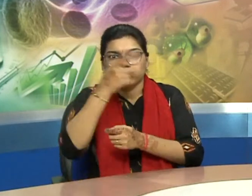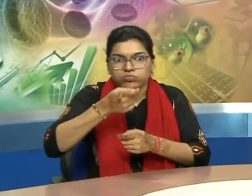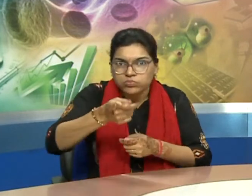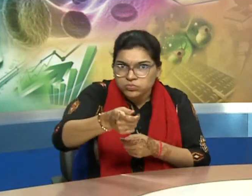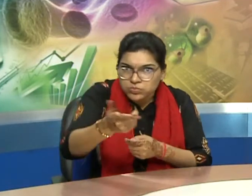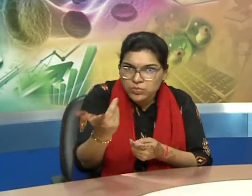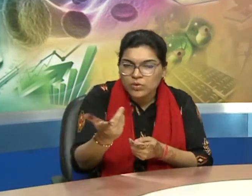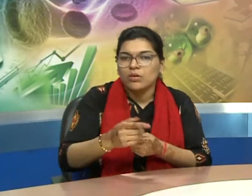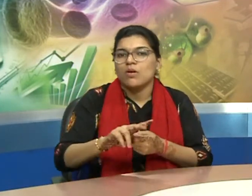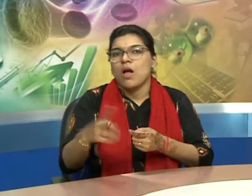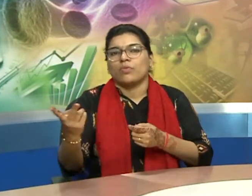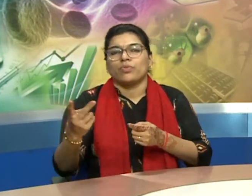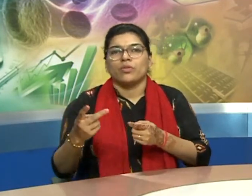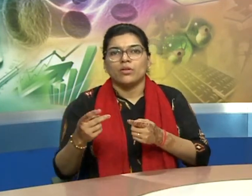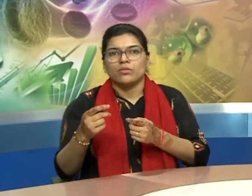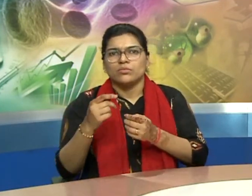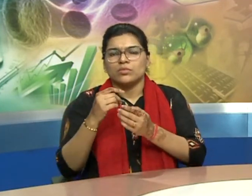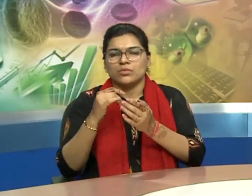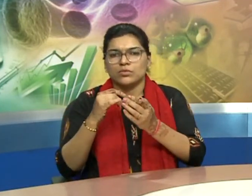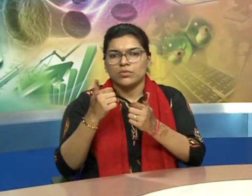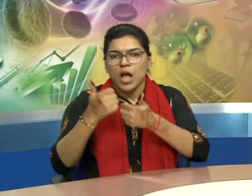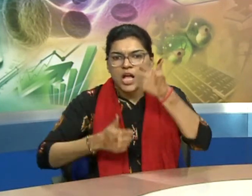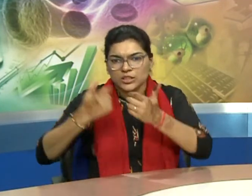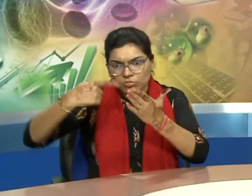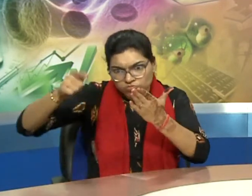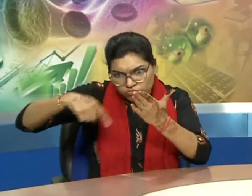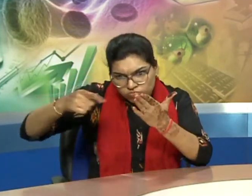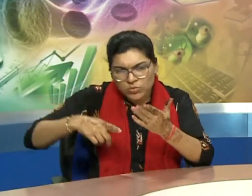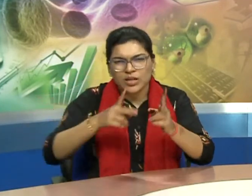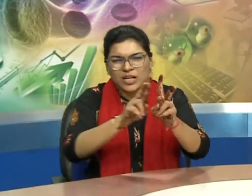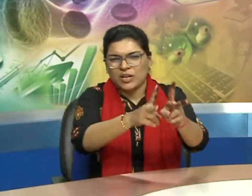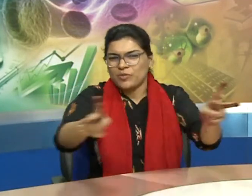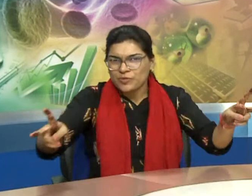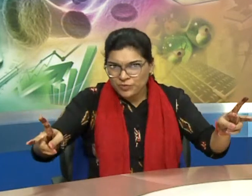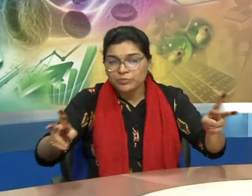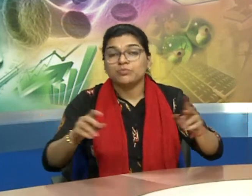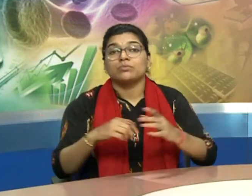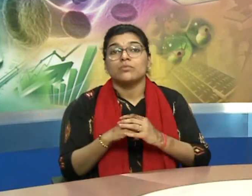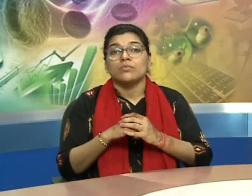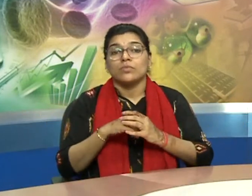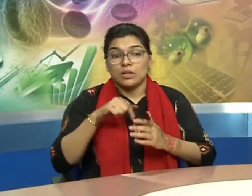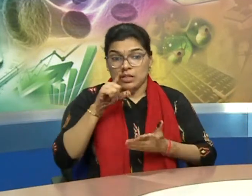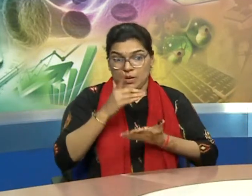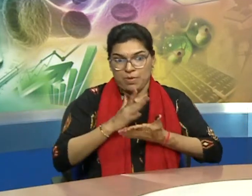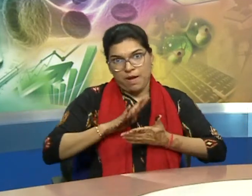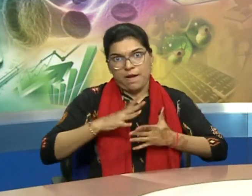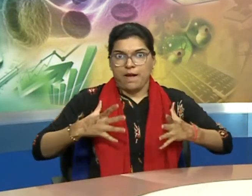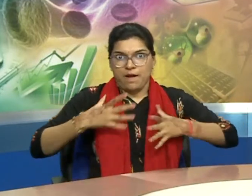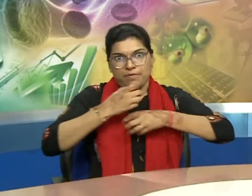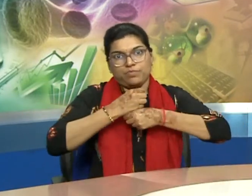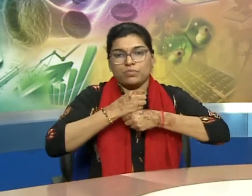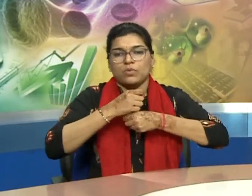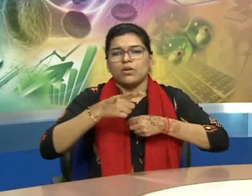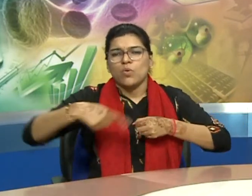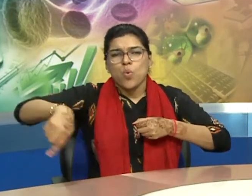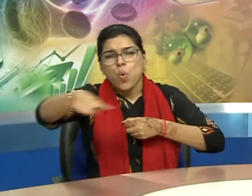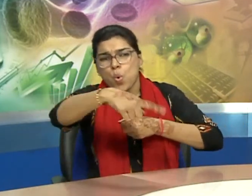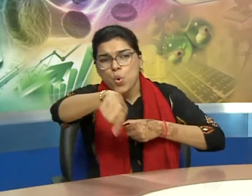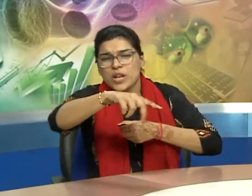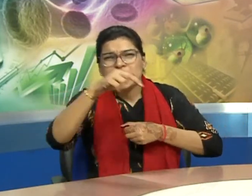And beside that, there are members of various academic and executive bodies of the management and administrative